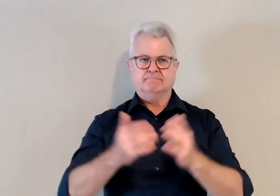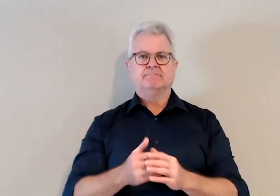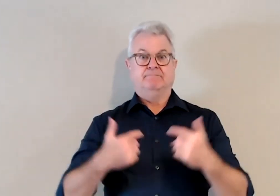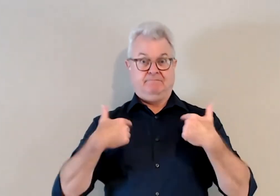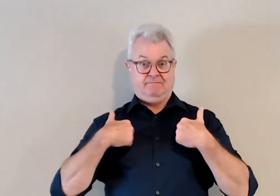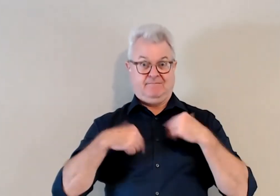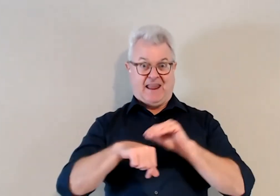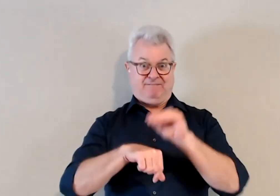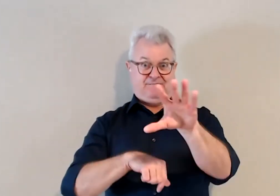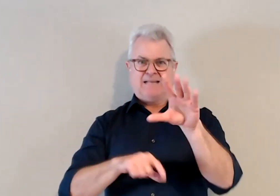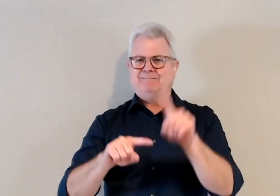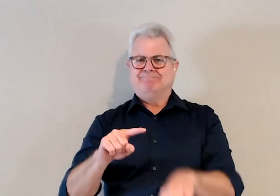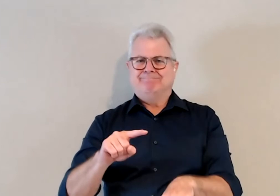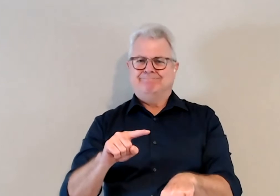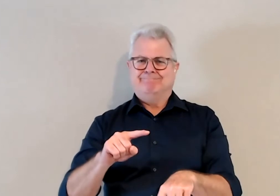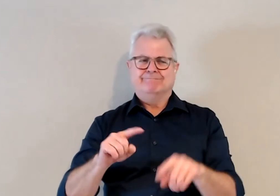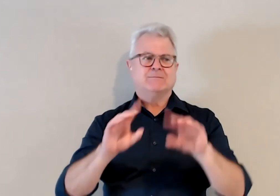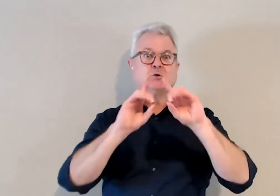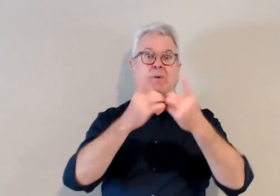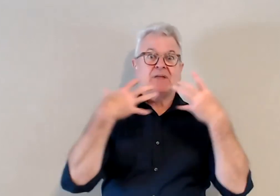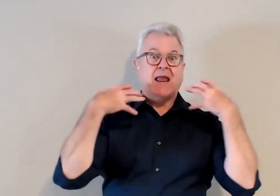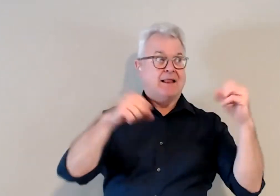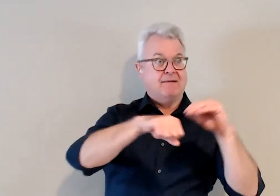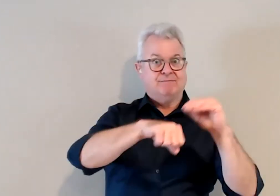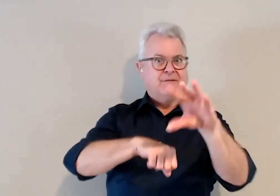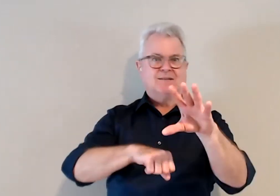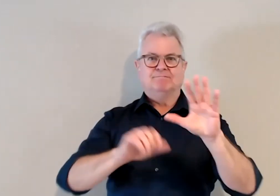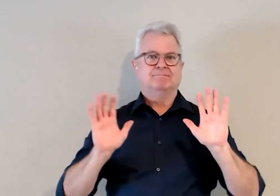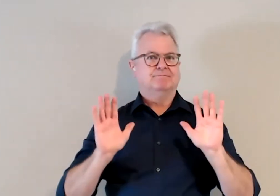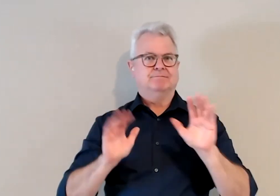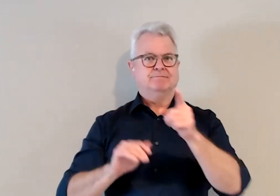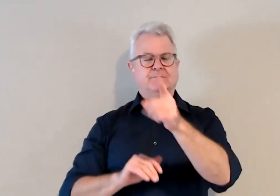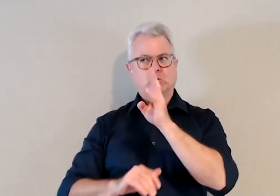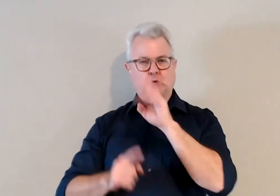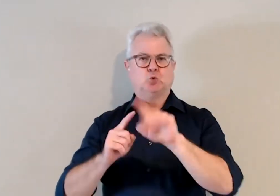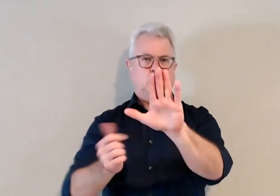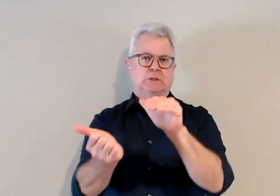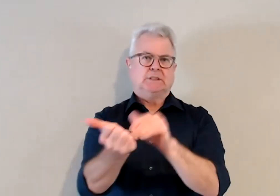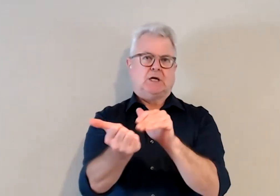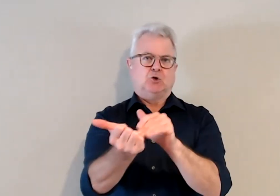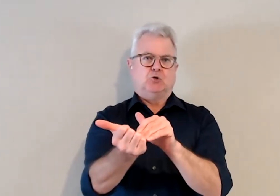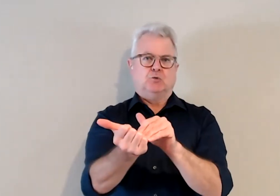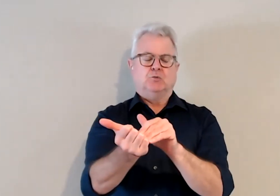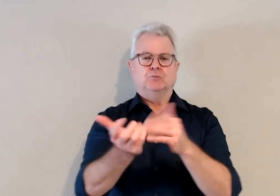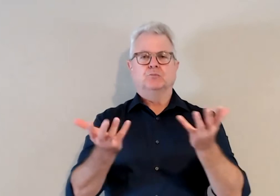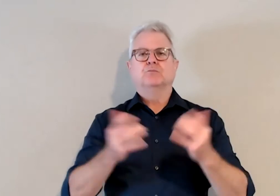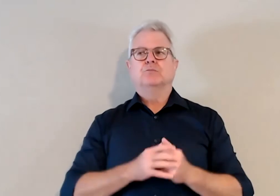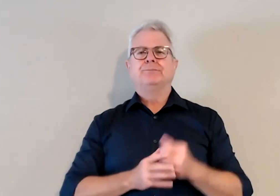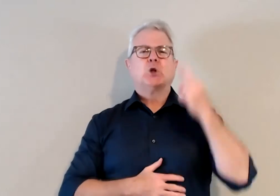personal choice on which one you would get. Okay, I cannot tell you which one to get. The Department of Health cannot tell you which one to get. So the